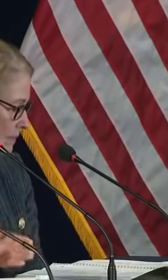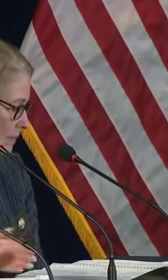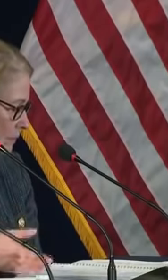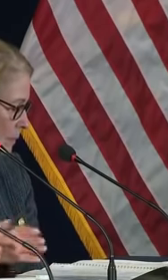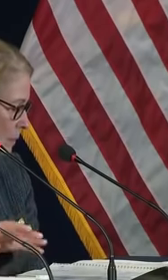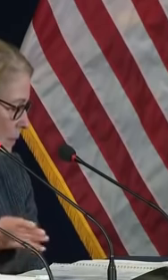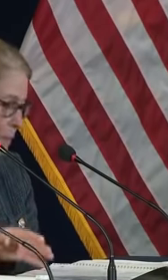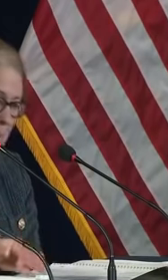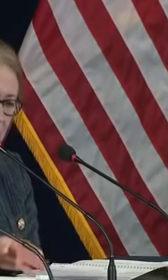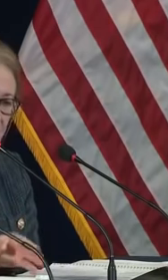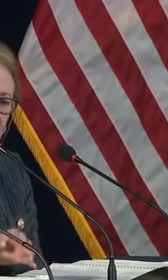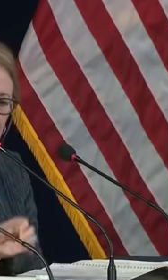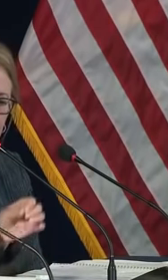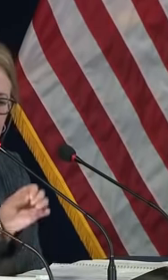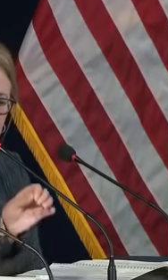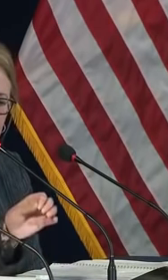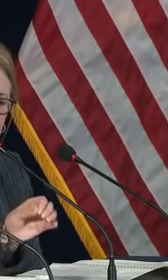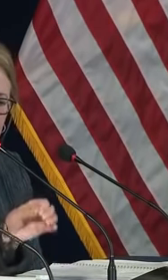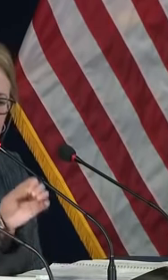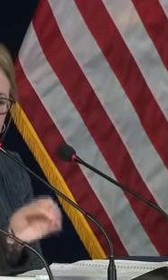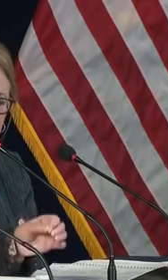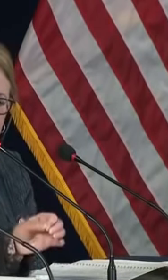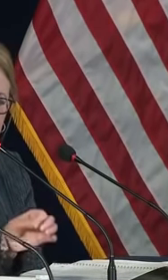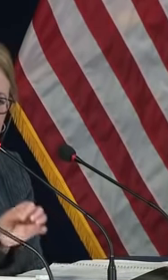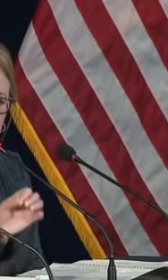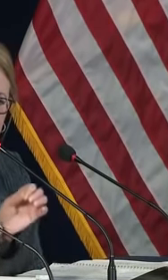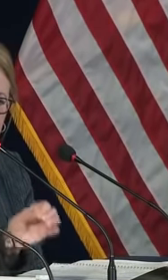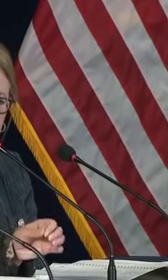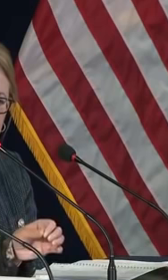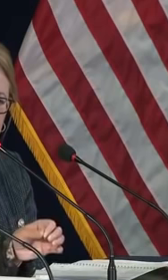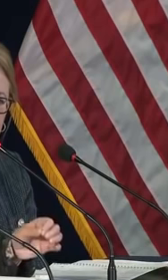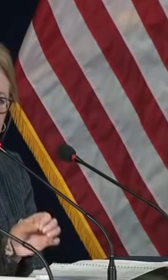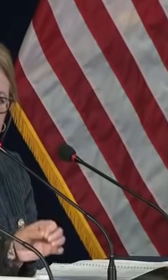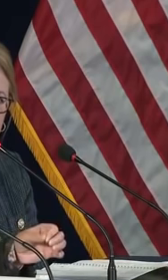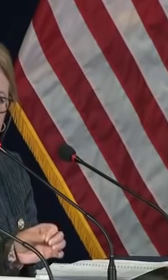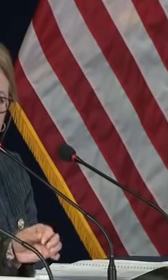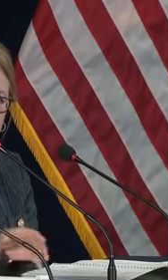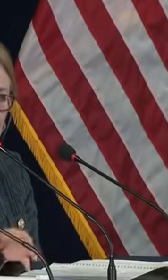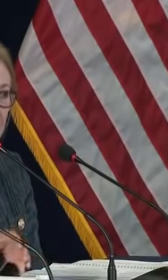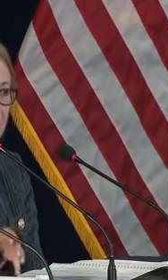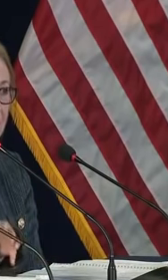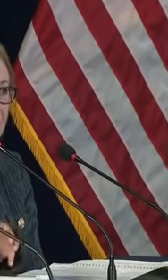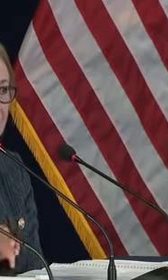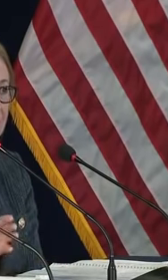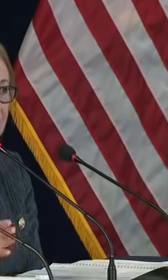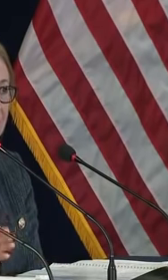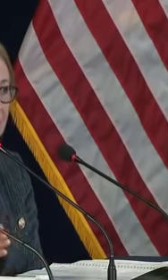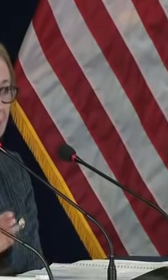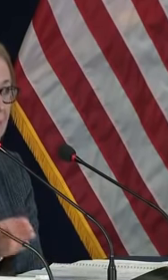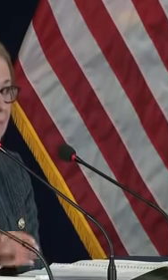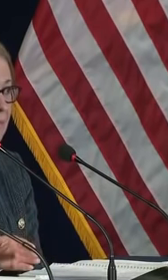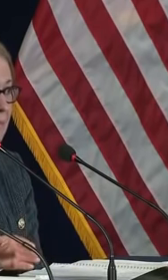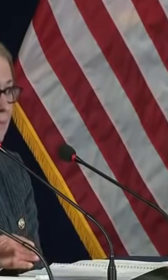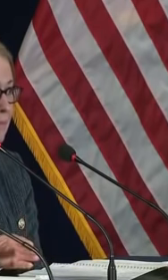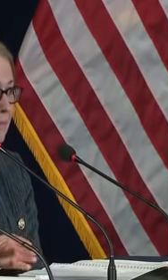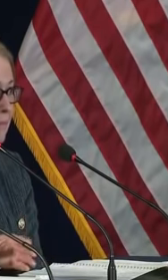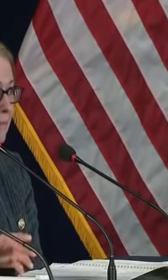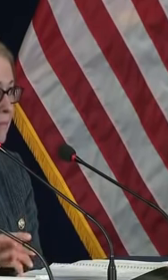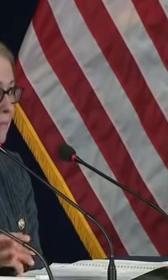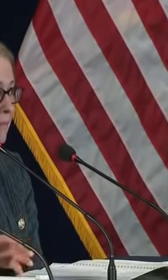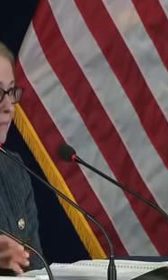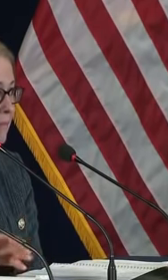activity, in some areas, it's isolated, sporadic cases where, you take certain